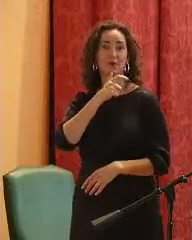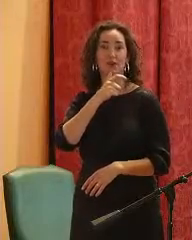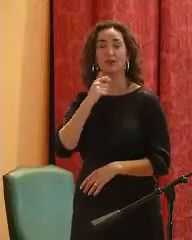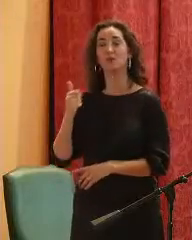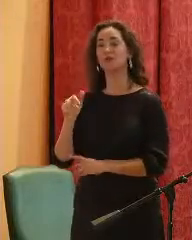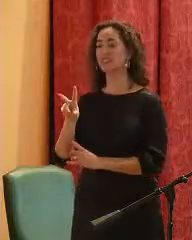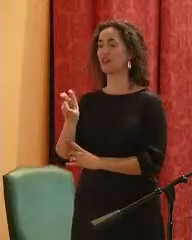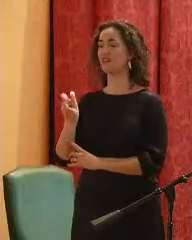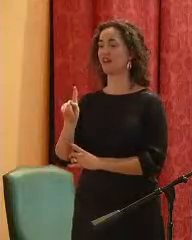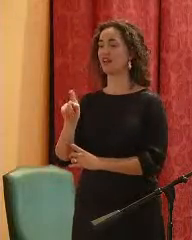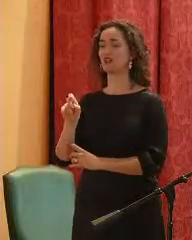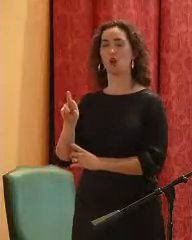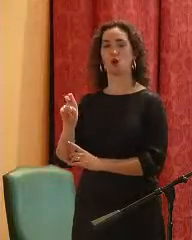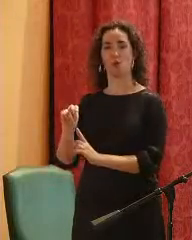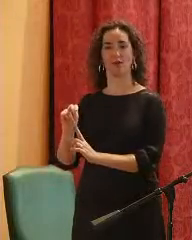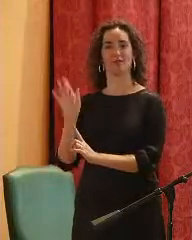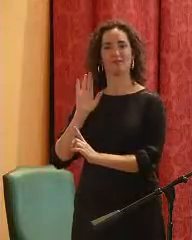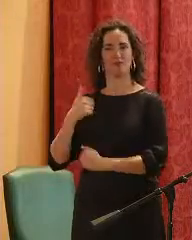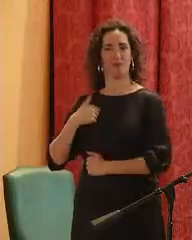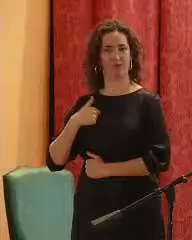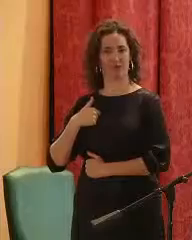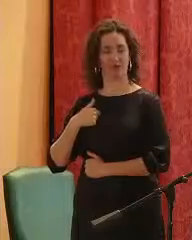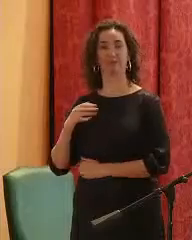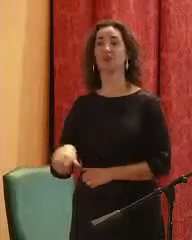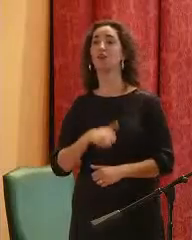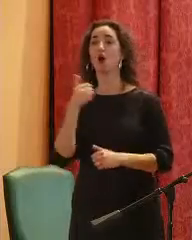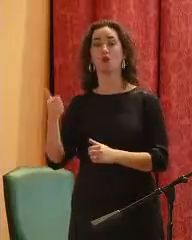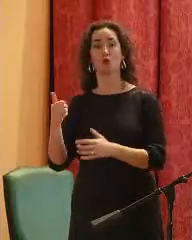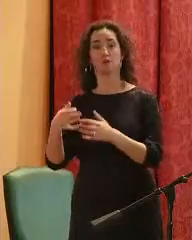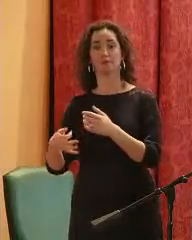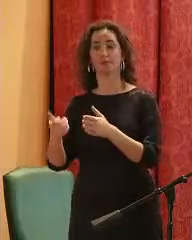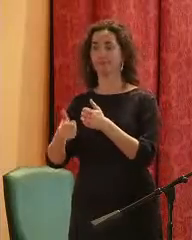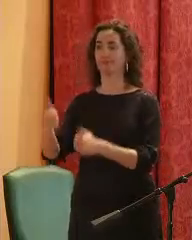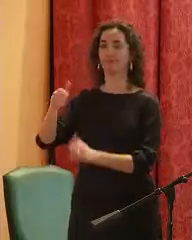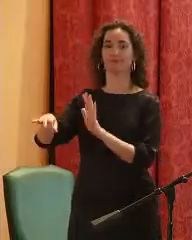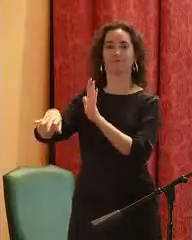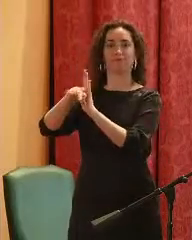veteran. Another is an elected official.